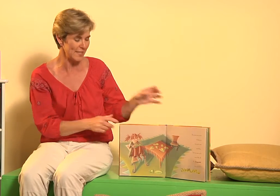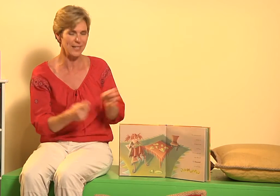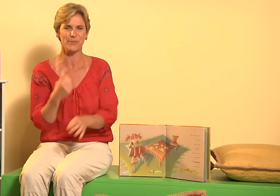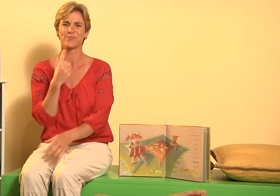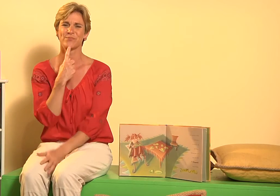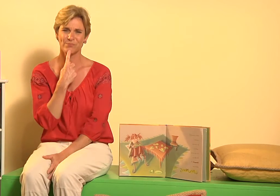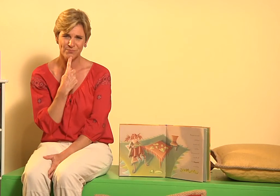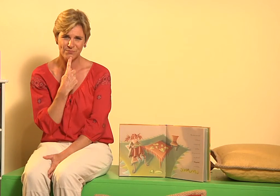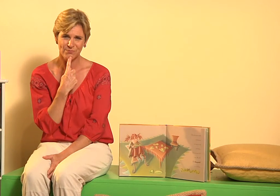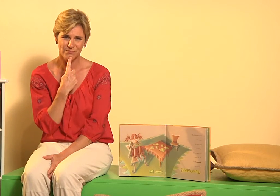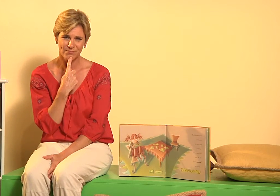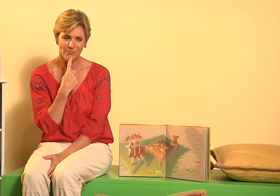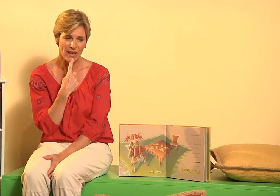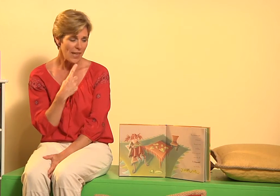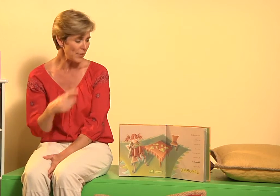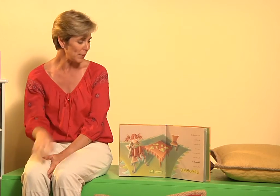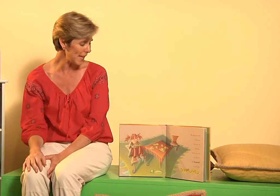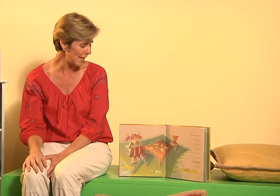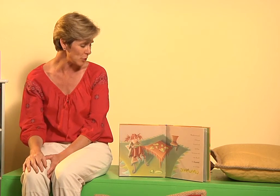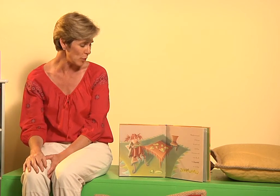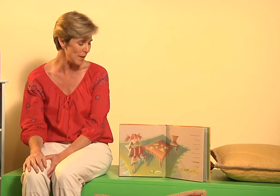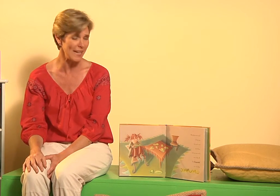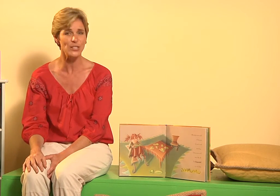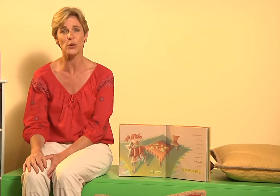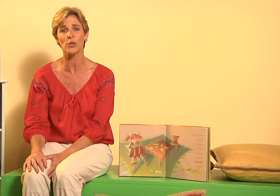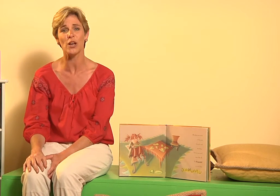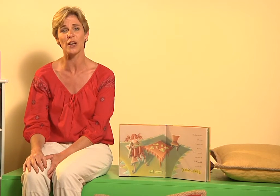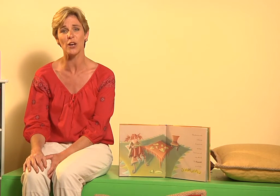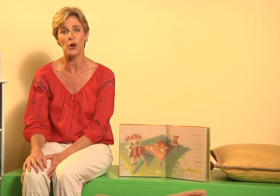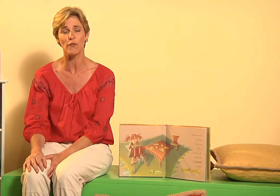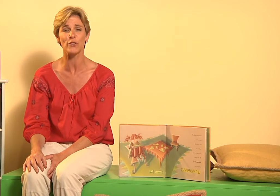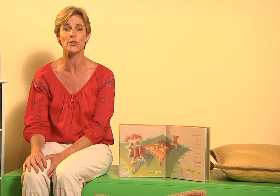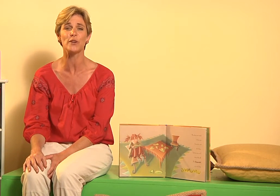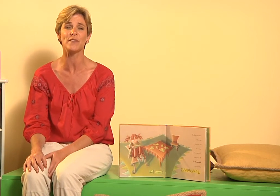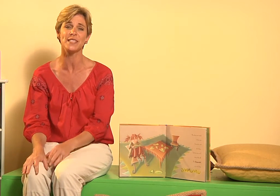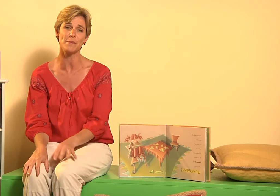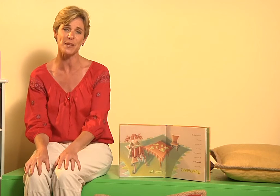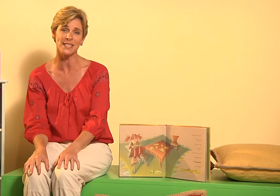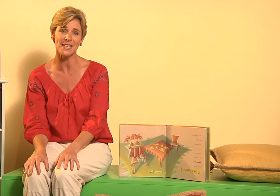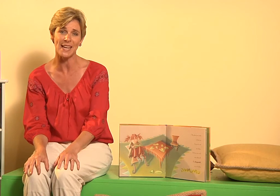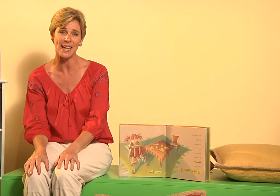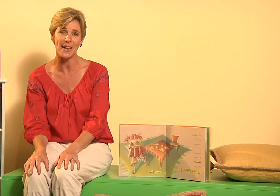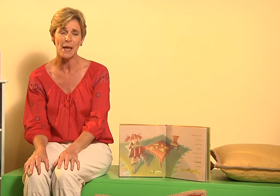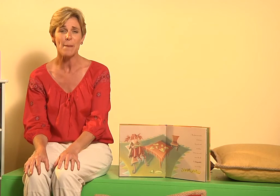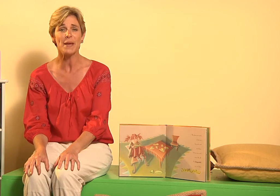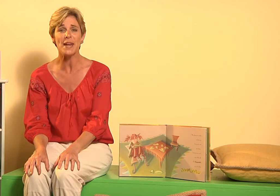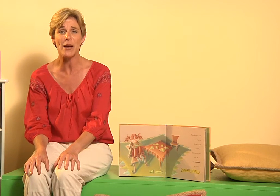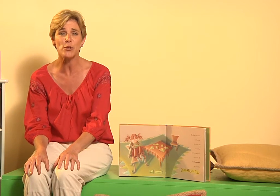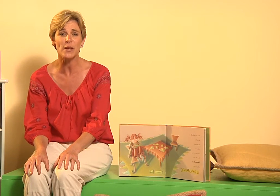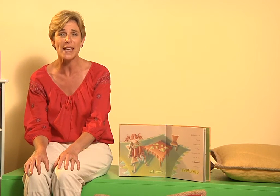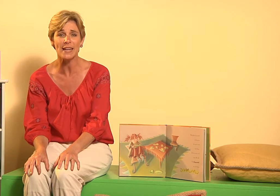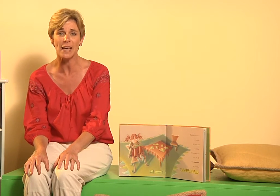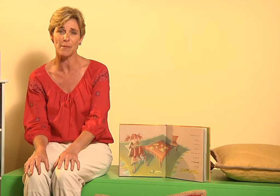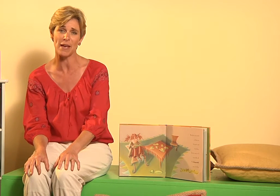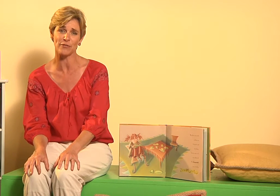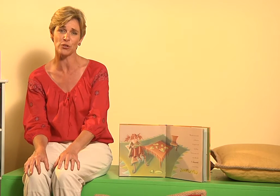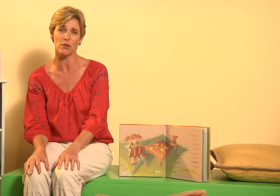Disappointed. The plans were made so long ago for you to visit me today, but now you can't come after